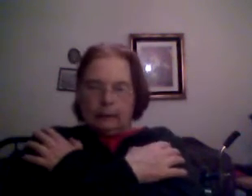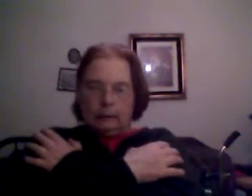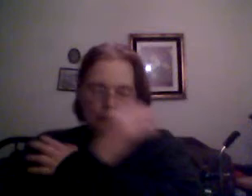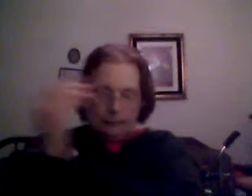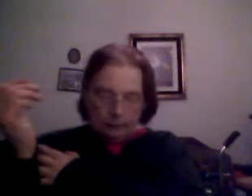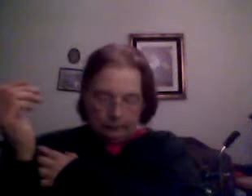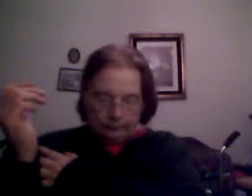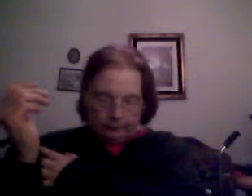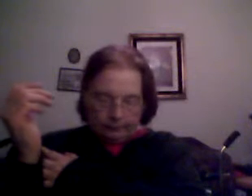rest.